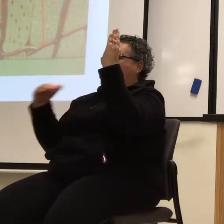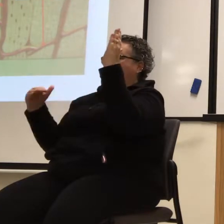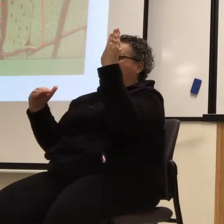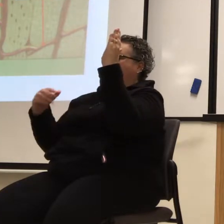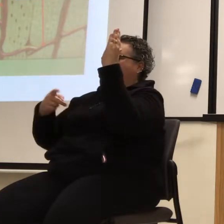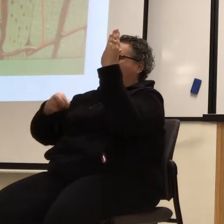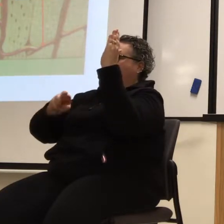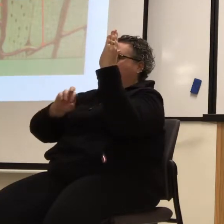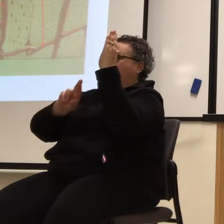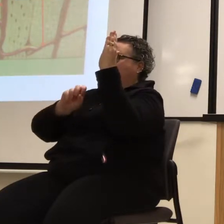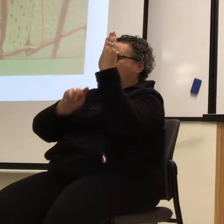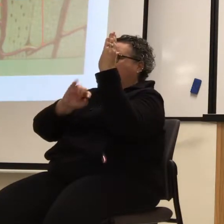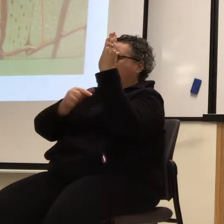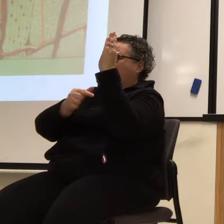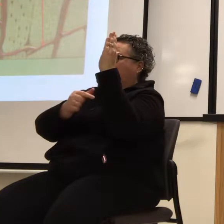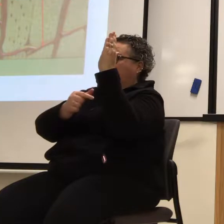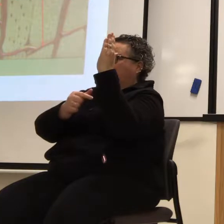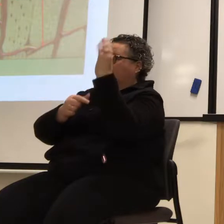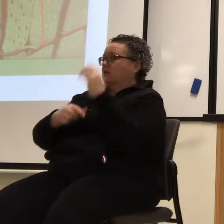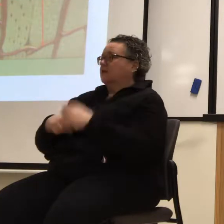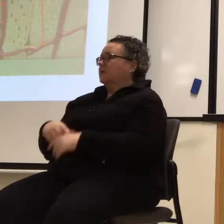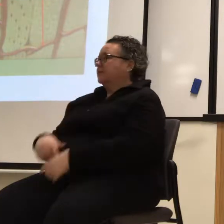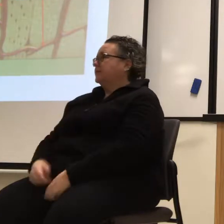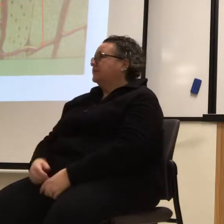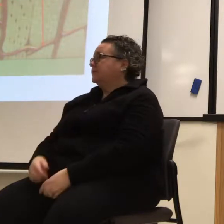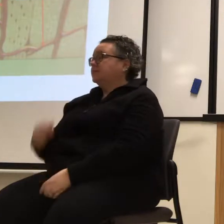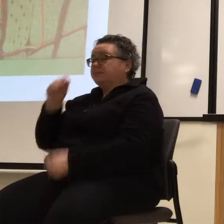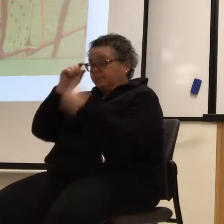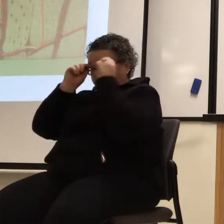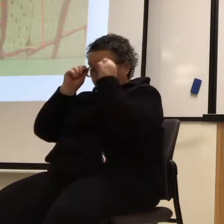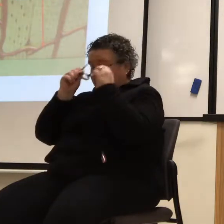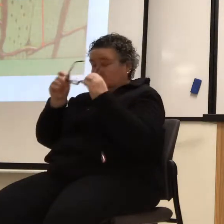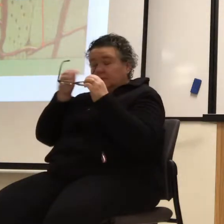Perforating canal, also called